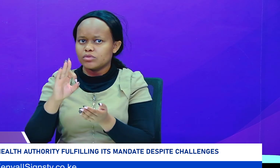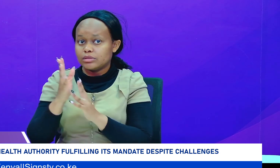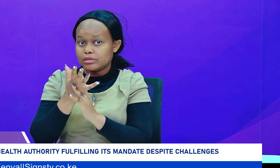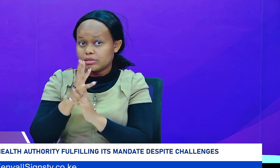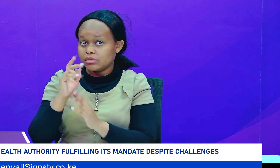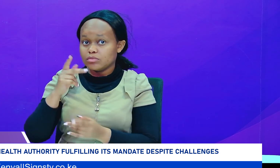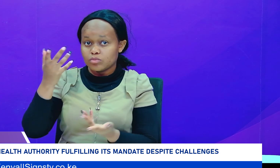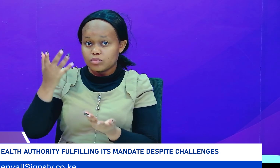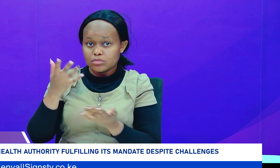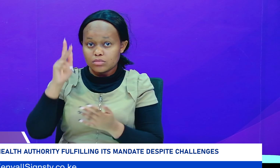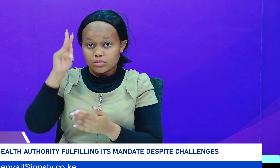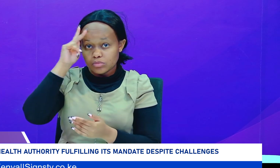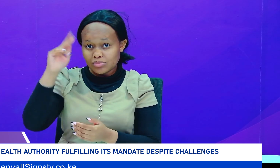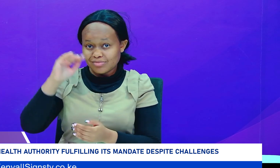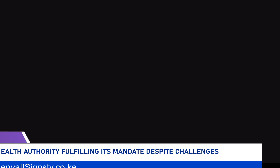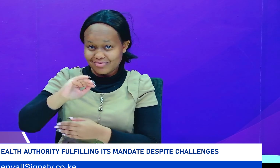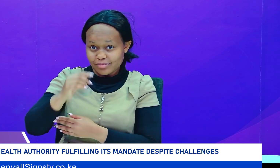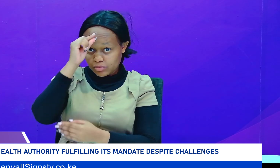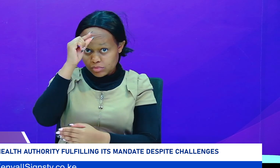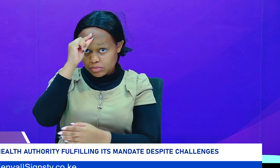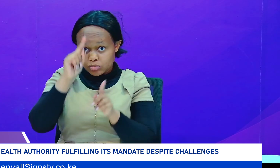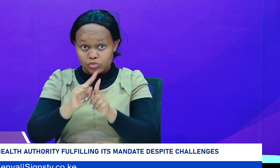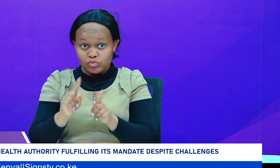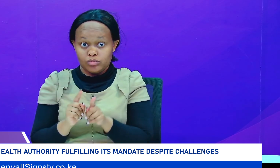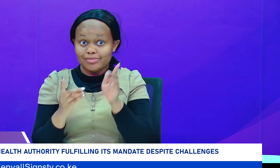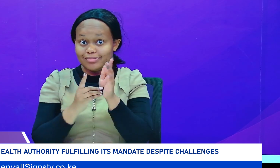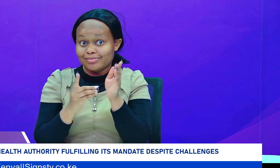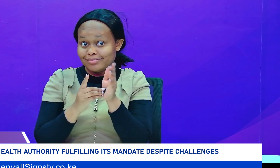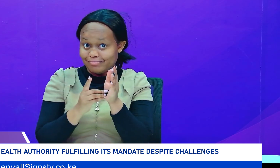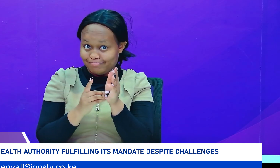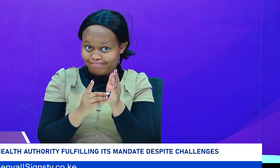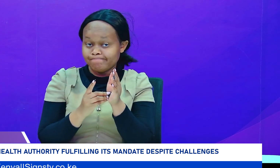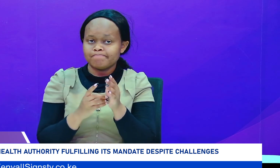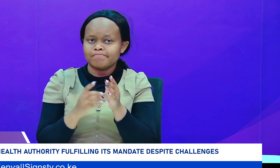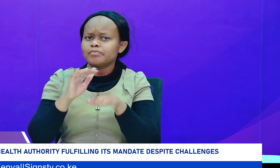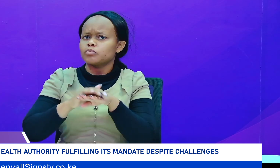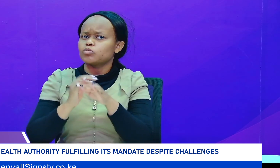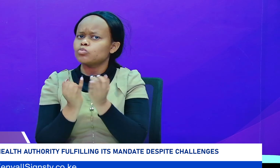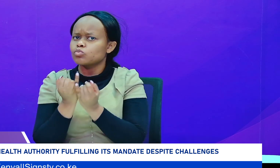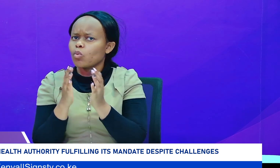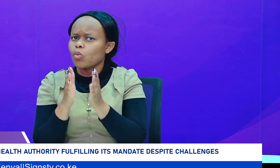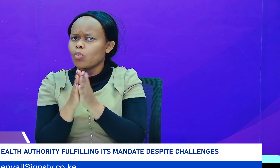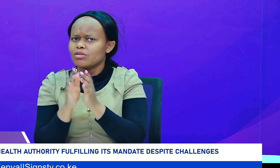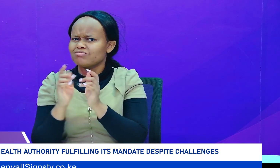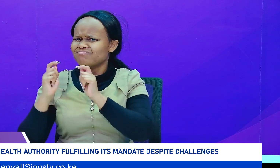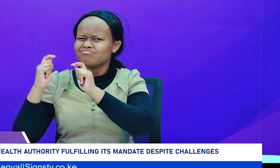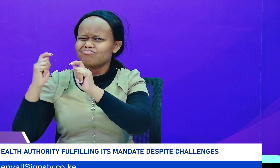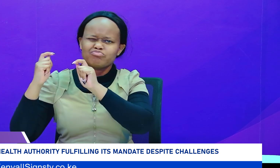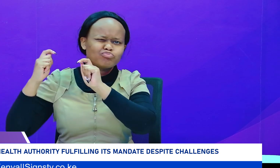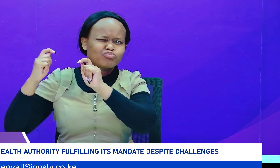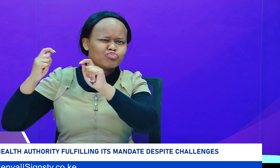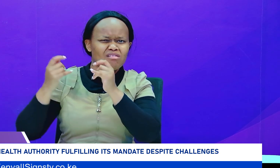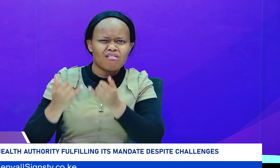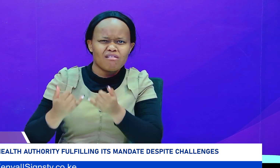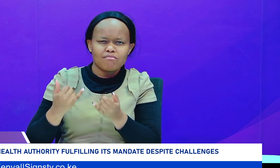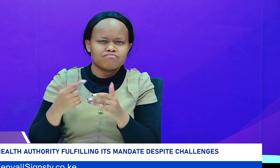On to our other news. The standoff between the Vihiga County government and doctors intensified on